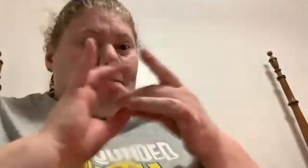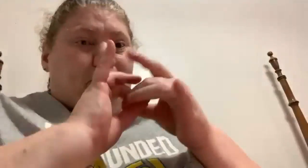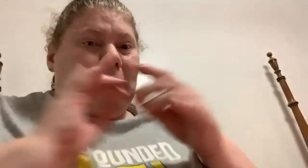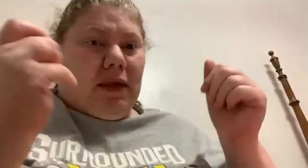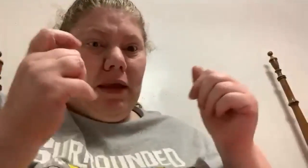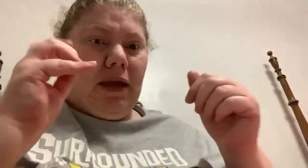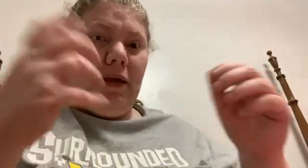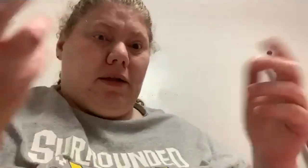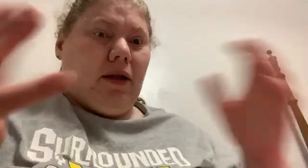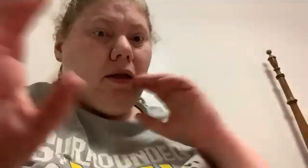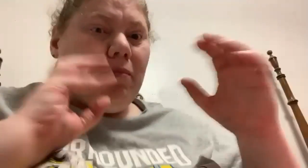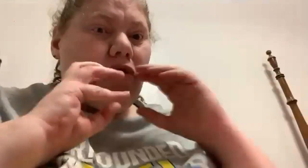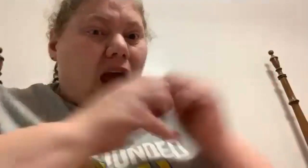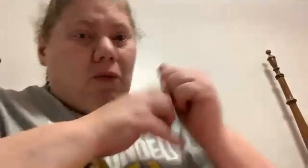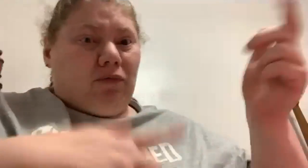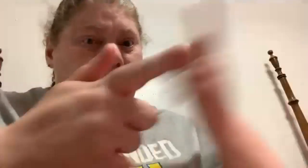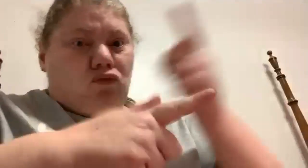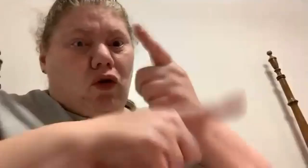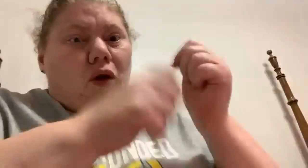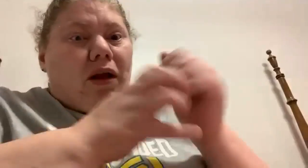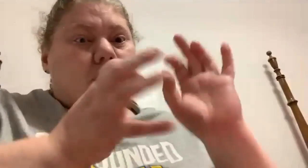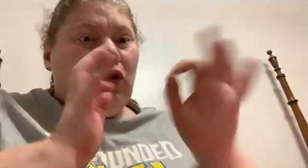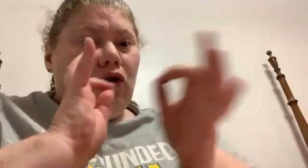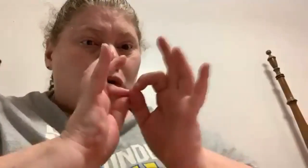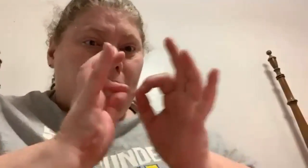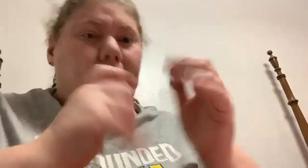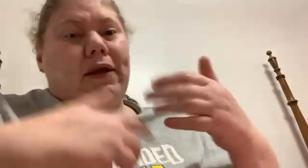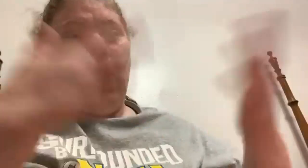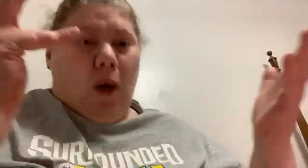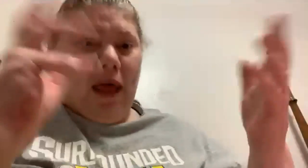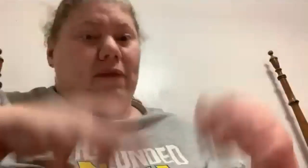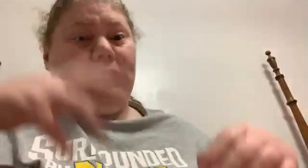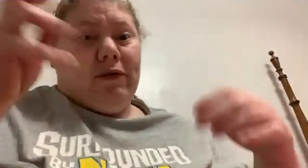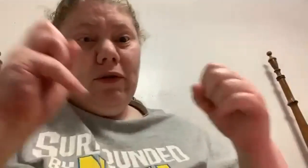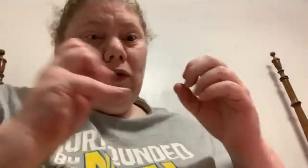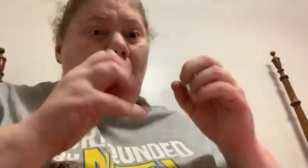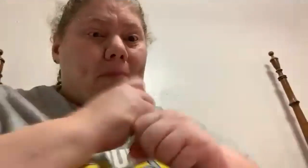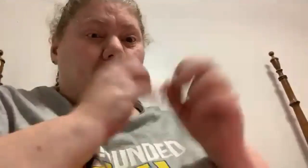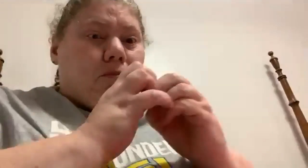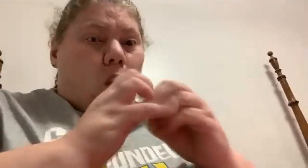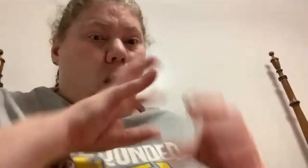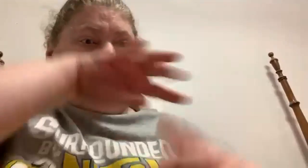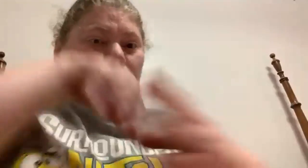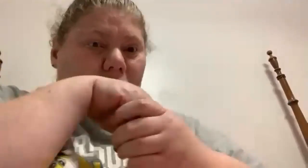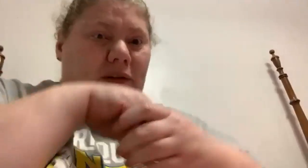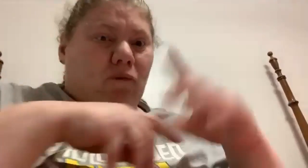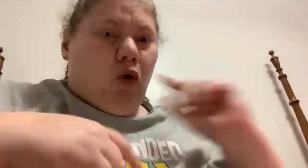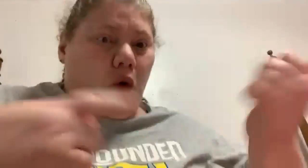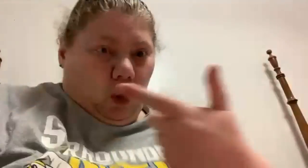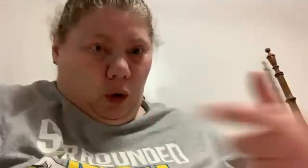out, make things more smooth, make things more coordinated. Communication with interpreters would be a lot more beneficial, be a lot easier, and it would really be